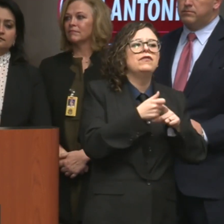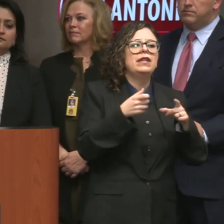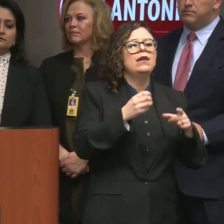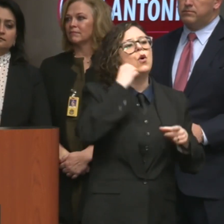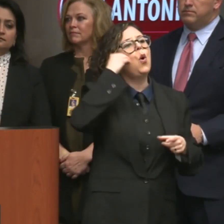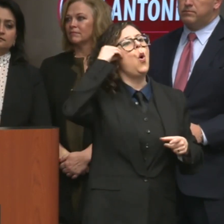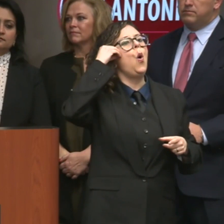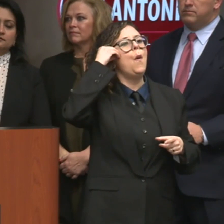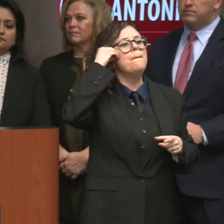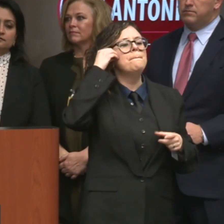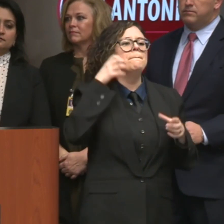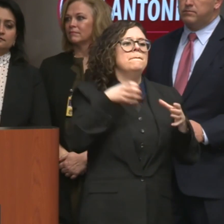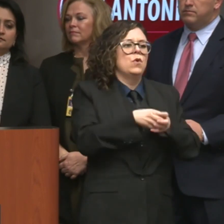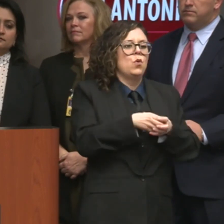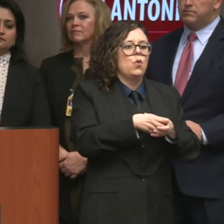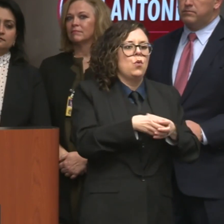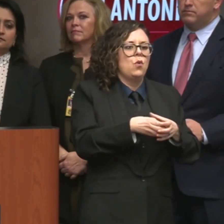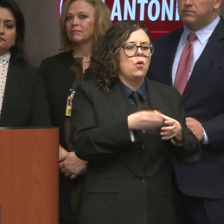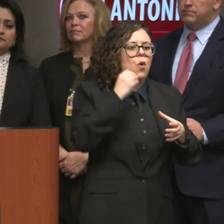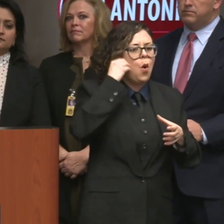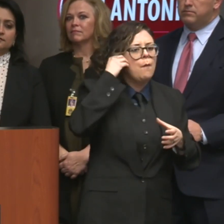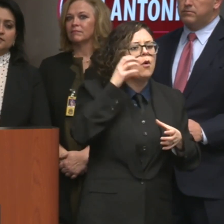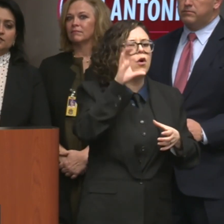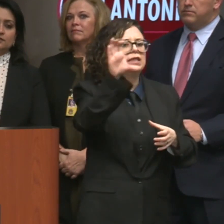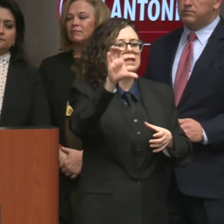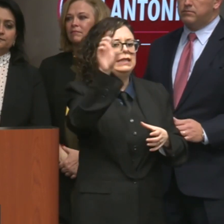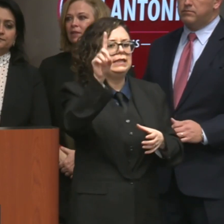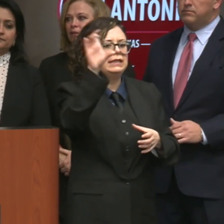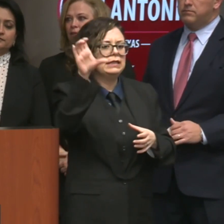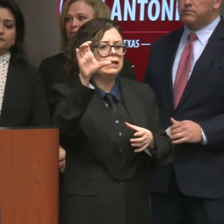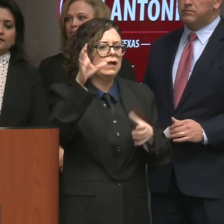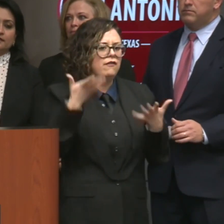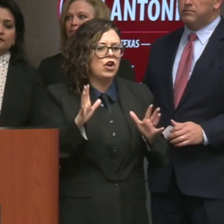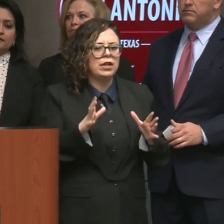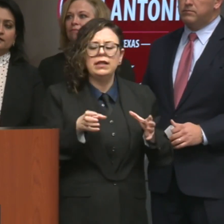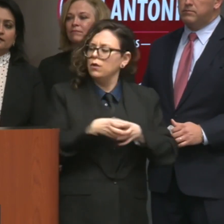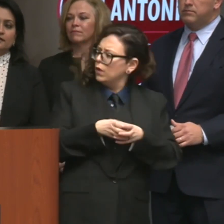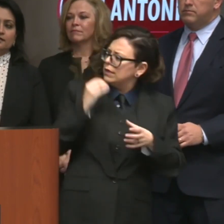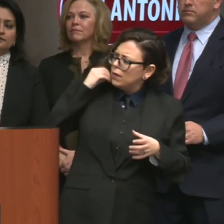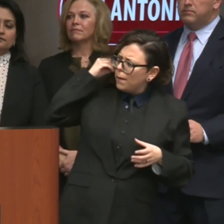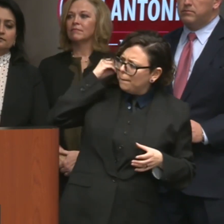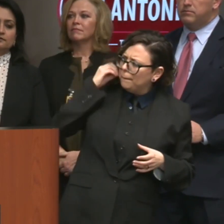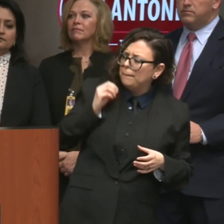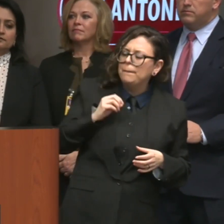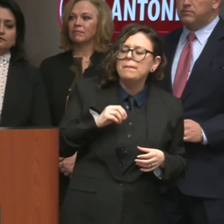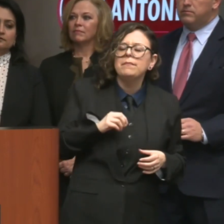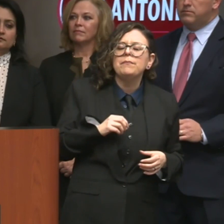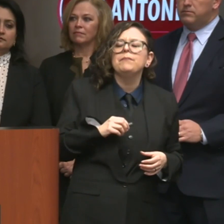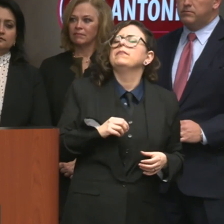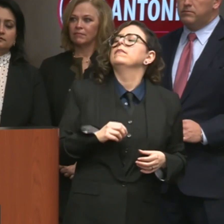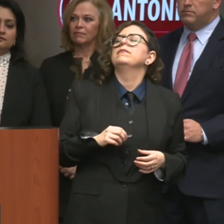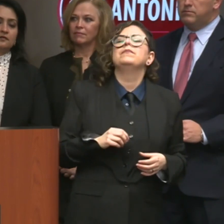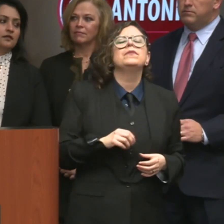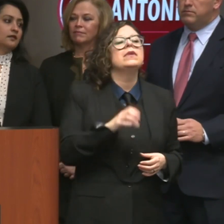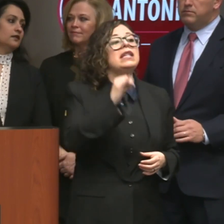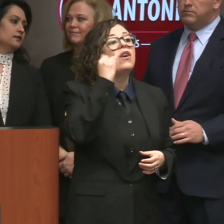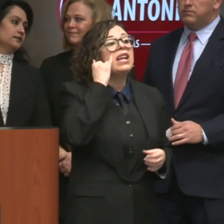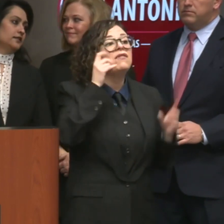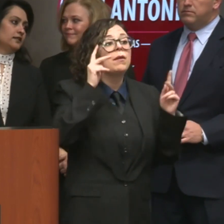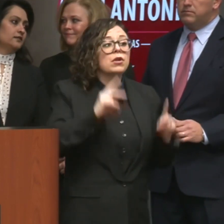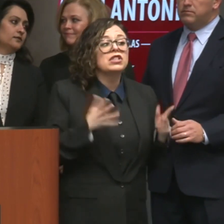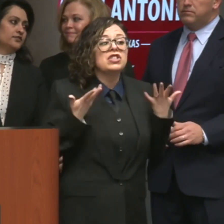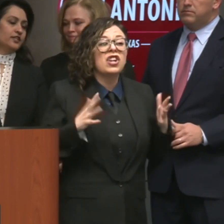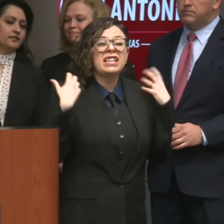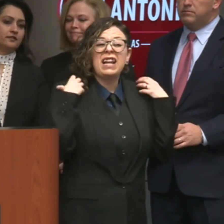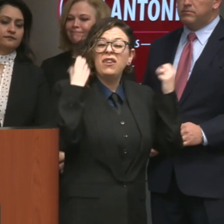who CDC has quarantined or local, state, and Yes. So as long as someone is healthy and not having